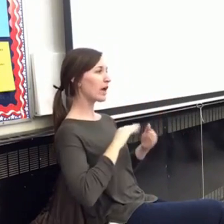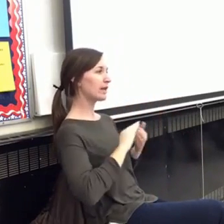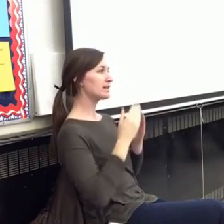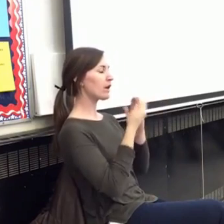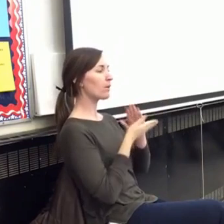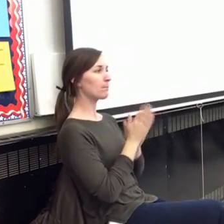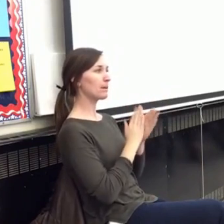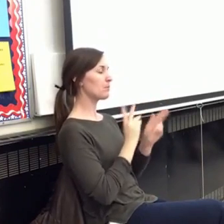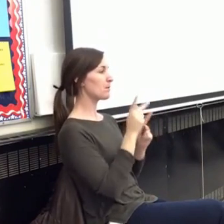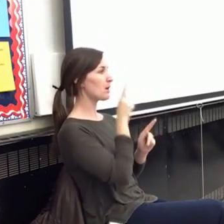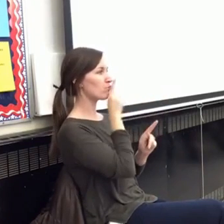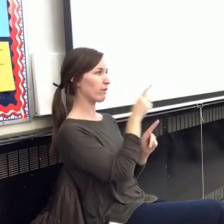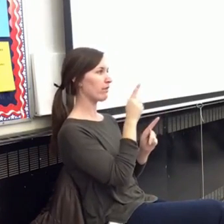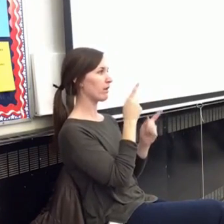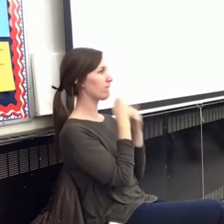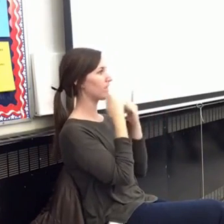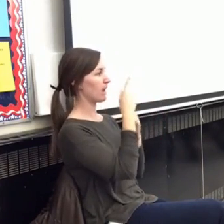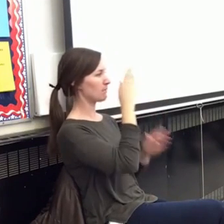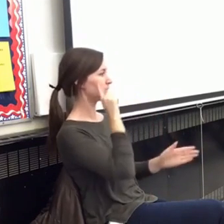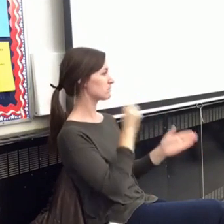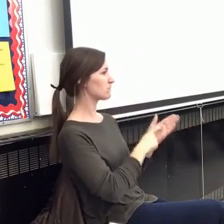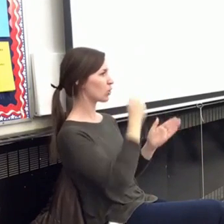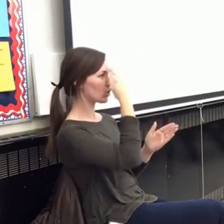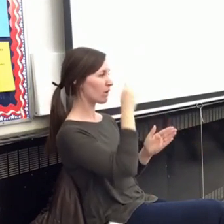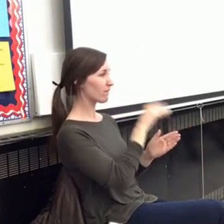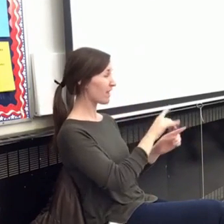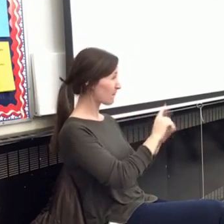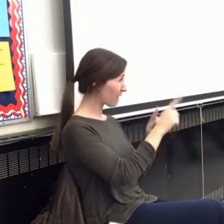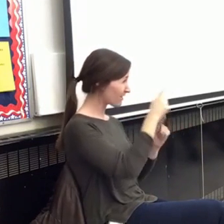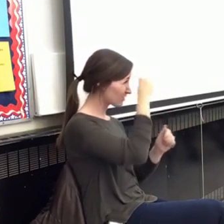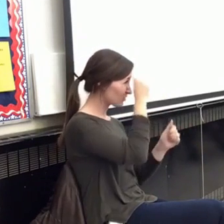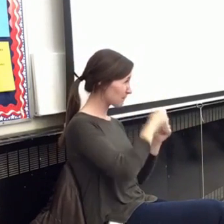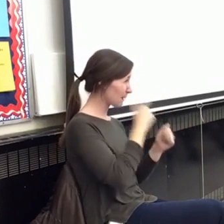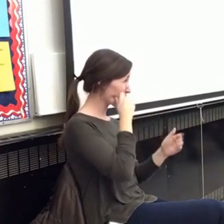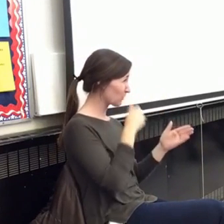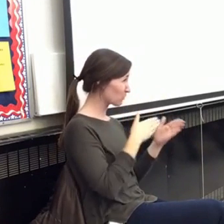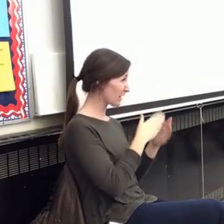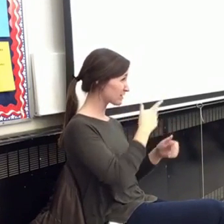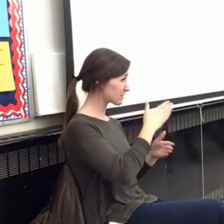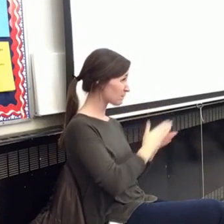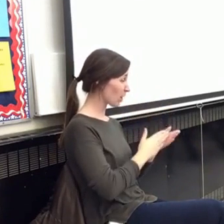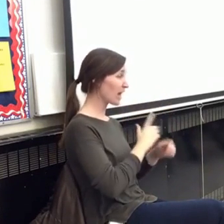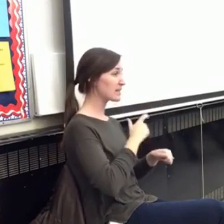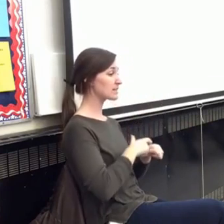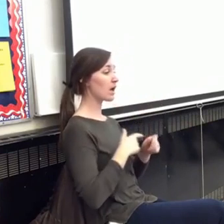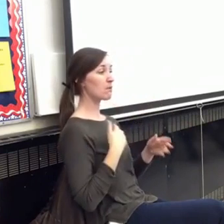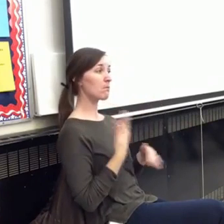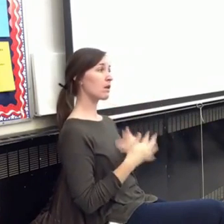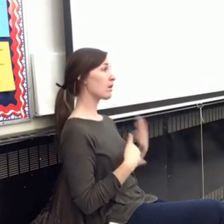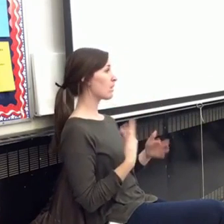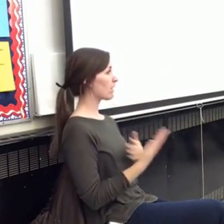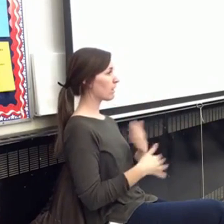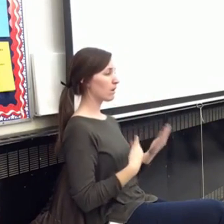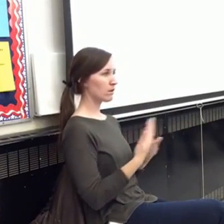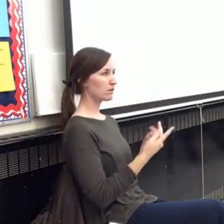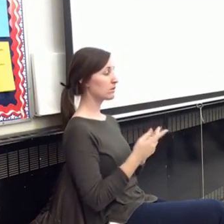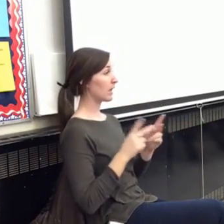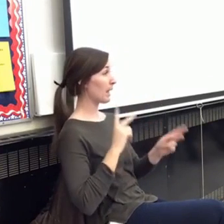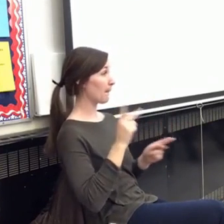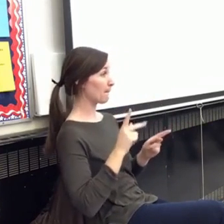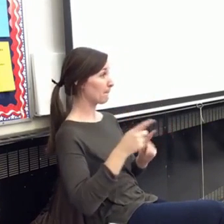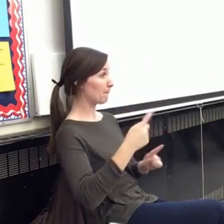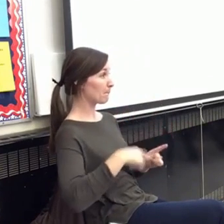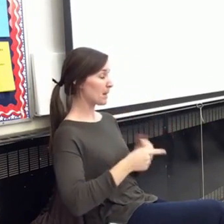it. However, remember the racism part. As time begins to go on, we begin to turn more racist in a lot